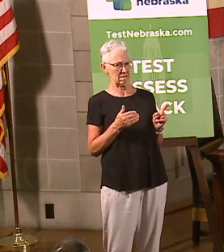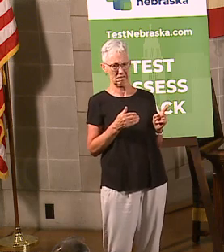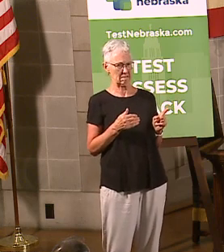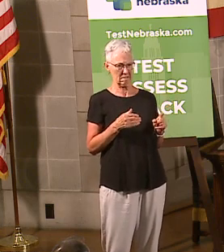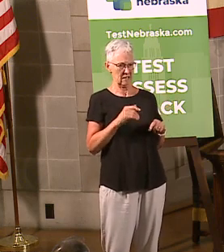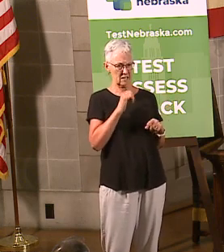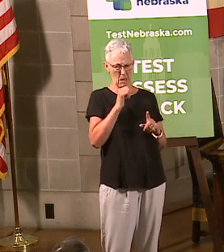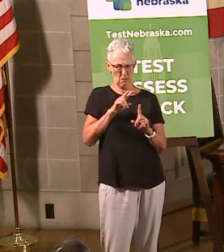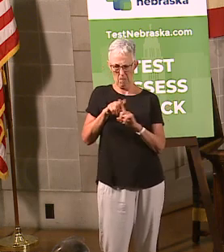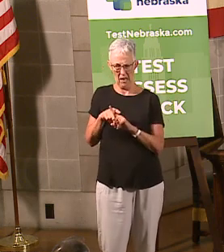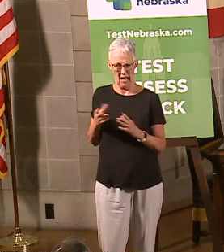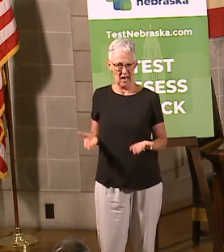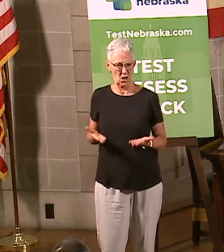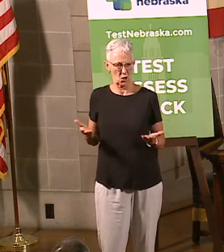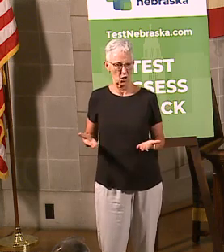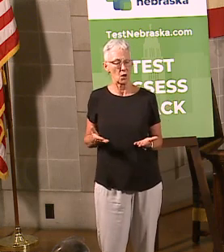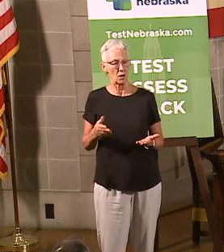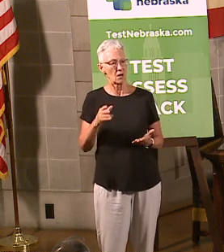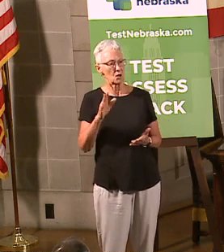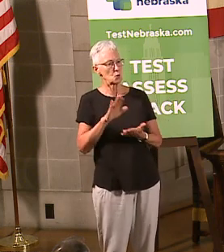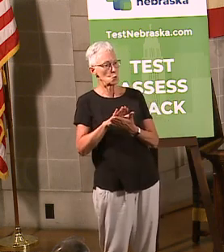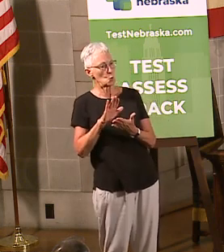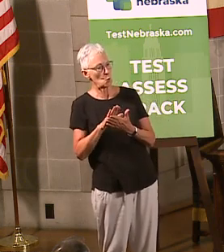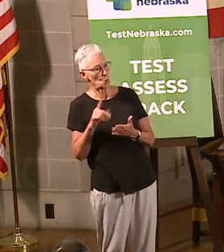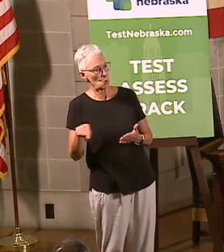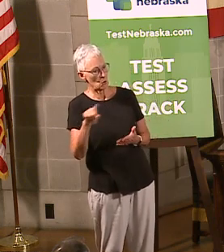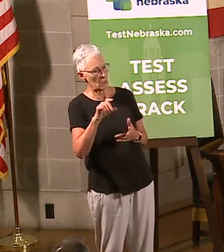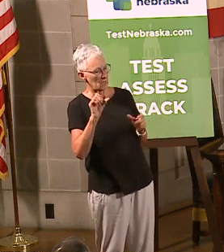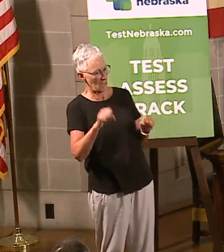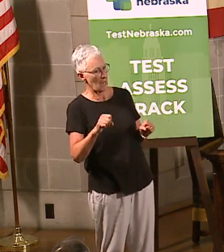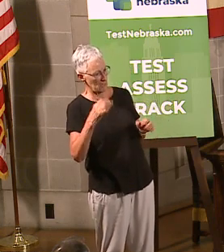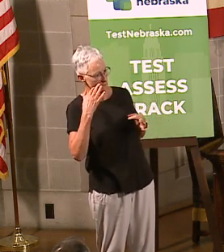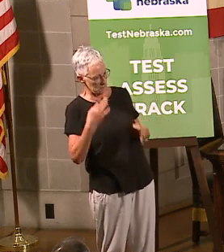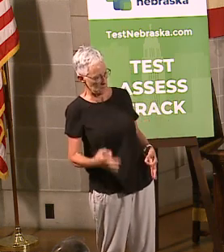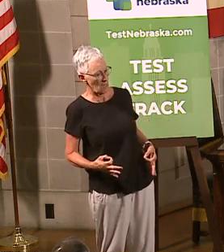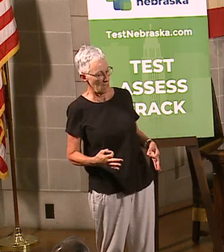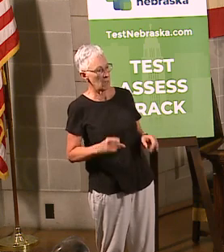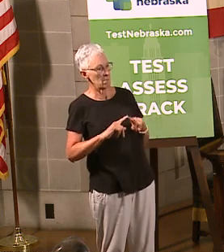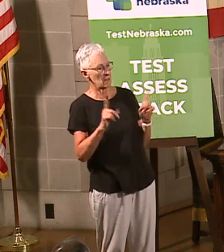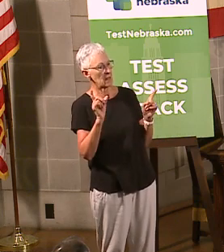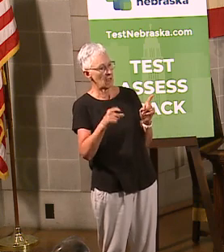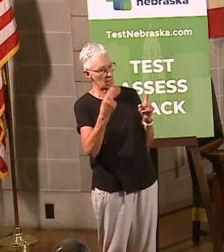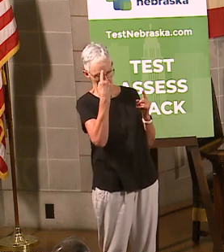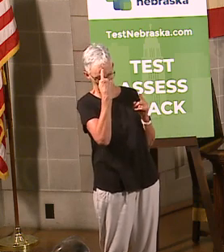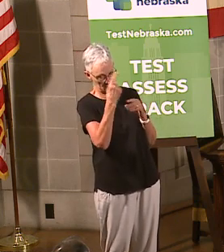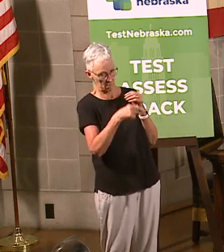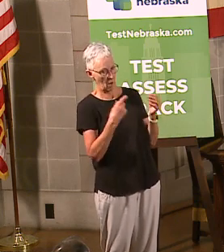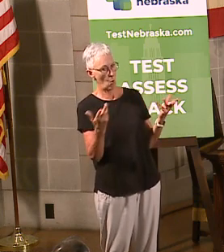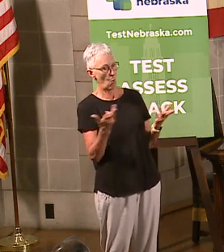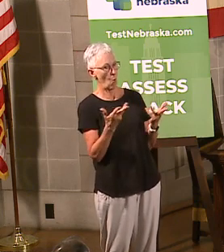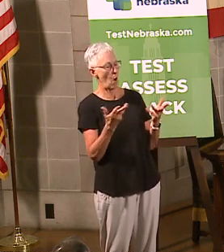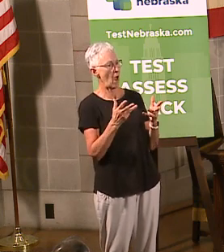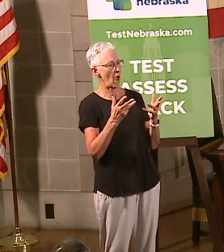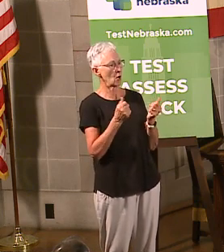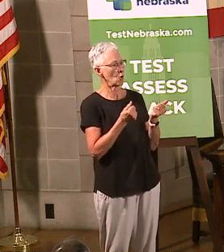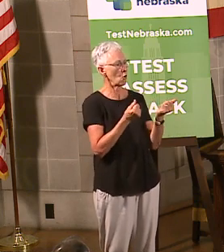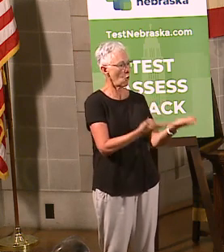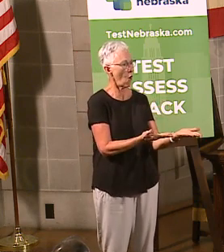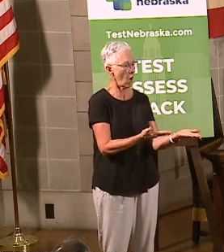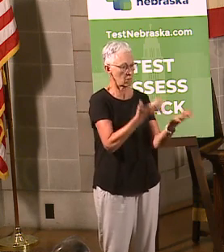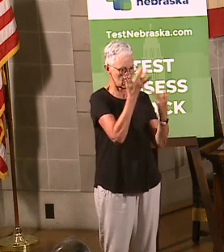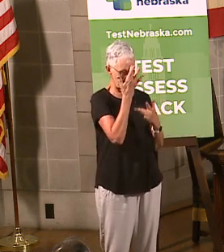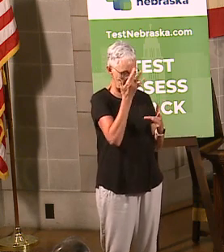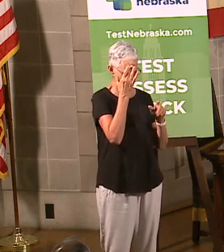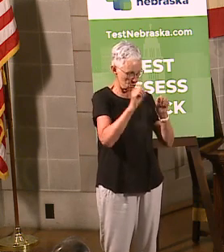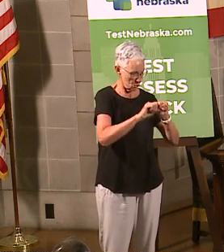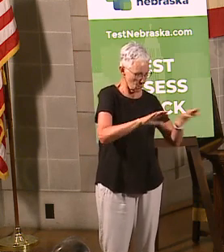understanding what keeps people safe in an environment, what slows the spread of coronavirus is absolutely critical for these next steps. Now, our